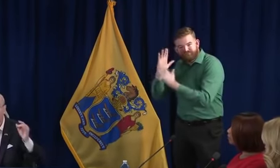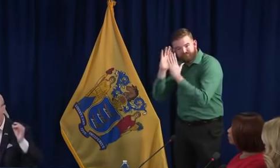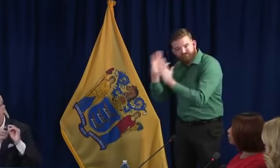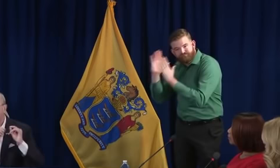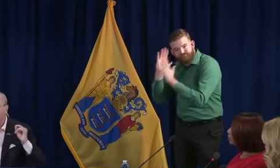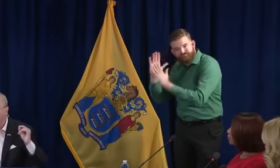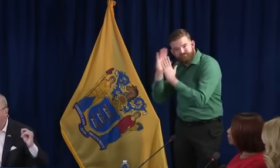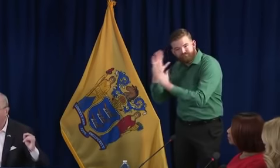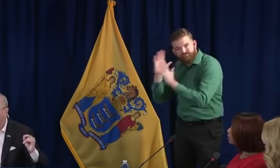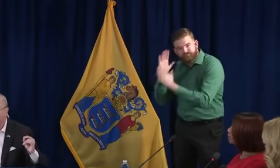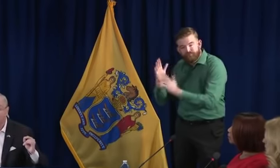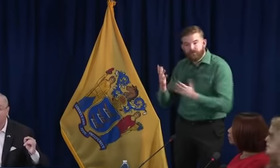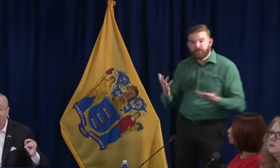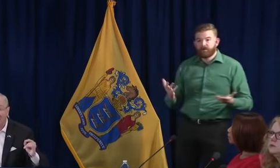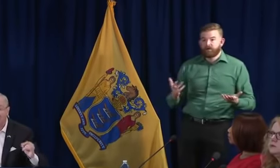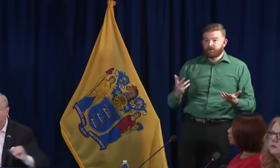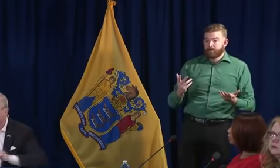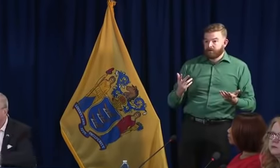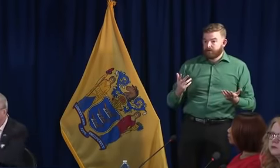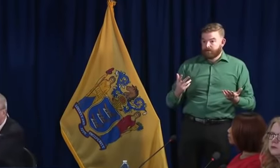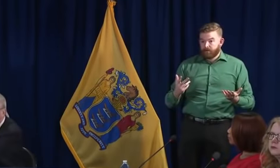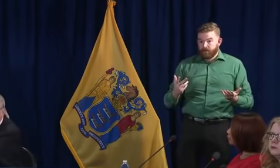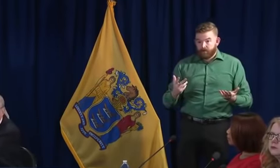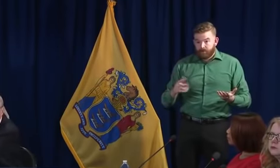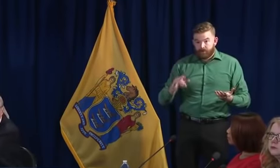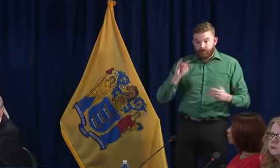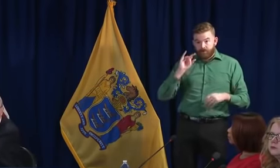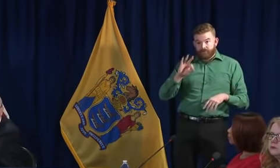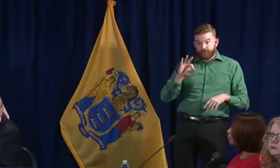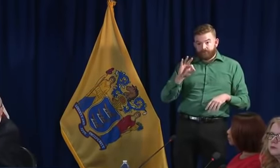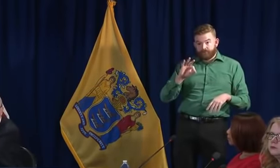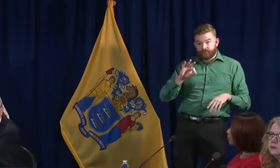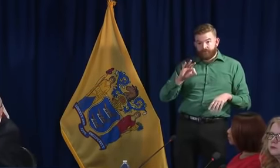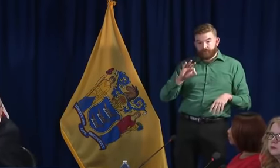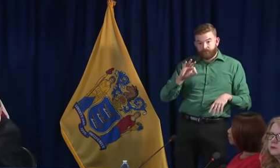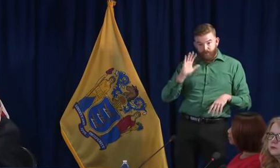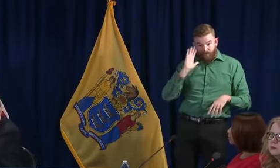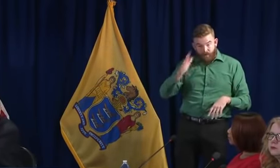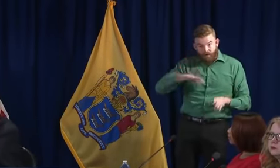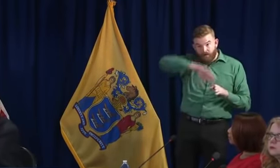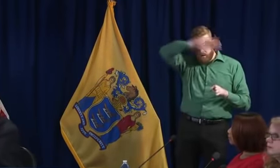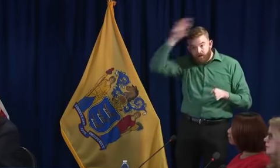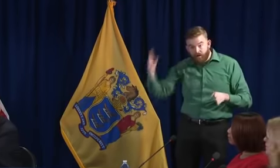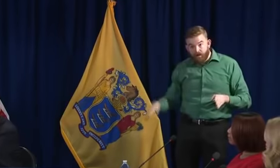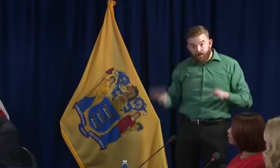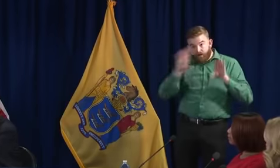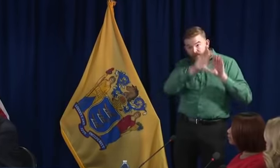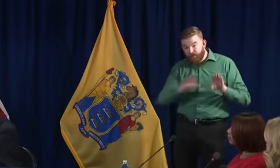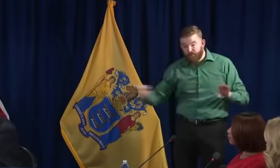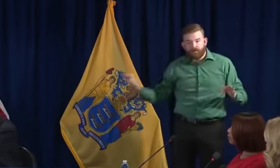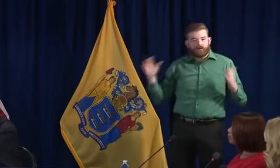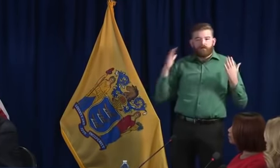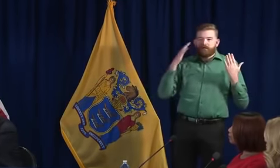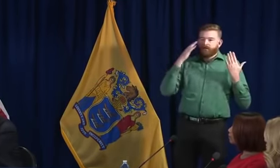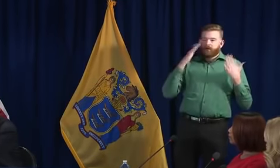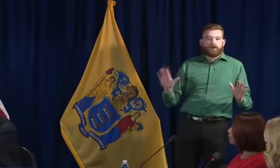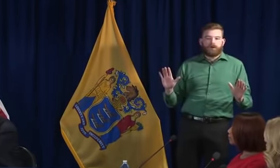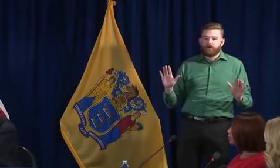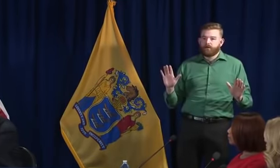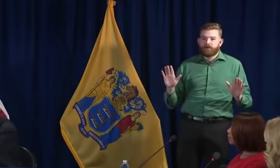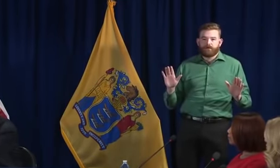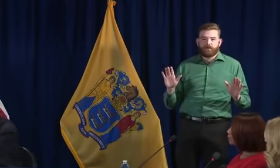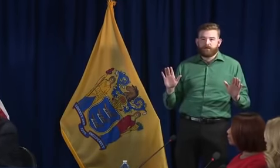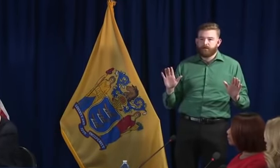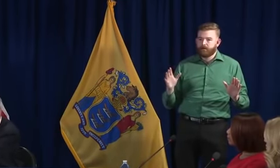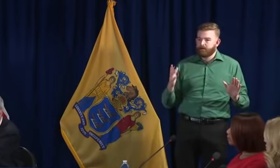on exactly when that curve flattens. So over here, you're going to see us, Judy, Pat, and others, going out aggressively trying